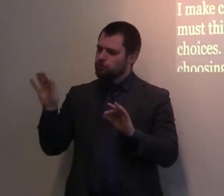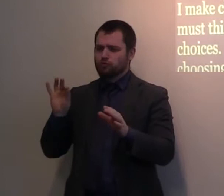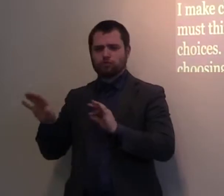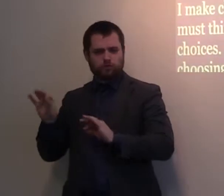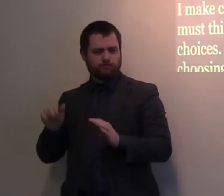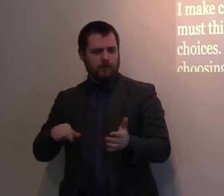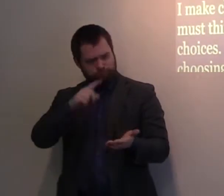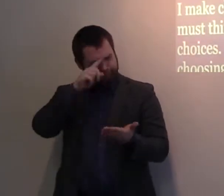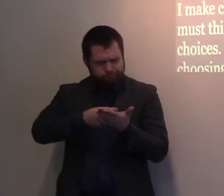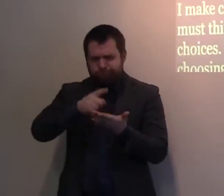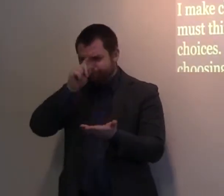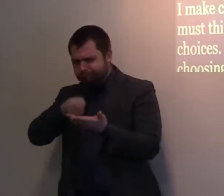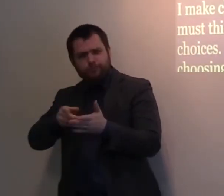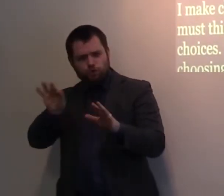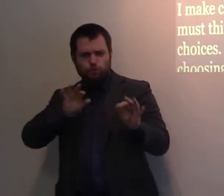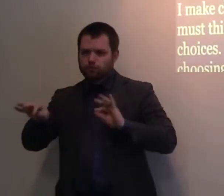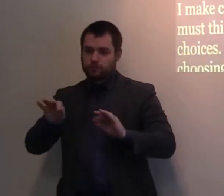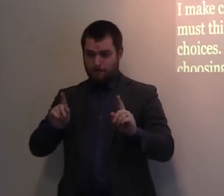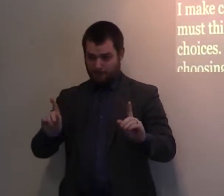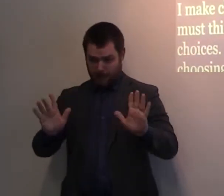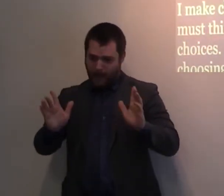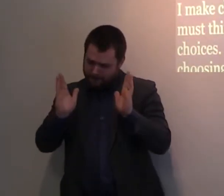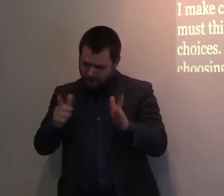I must think carefully and make the right choices.